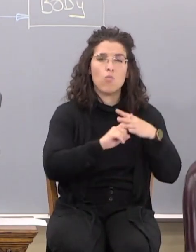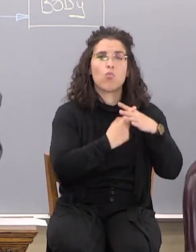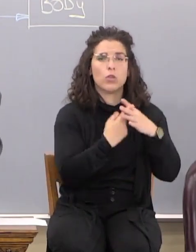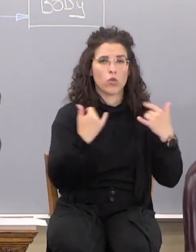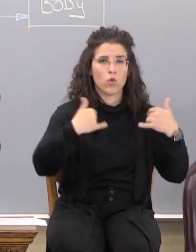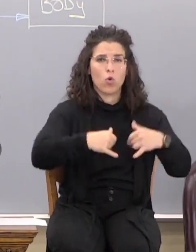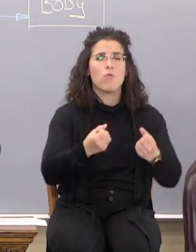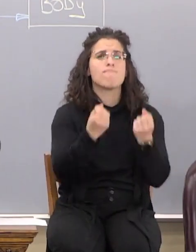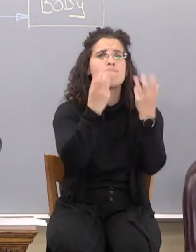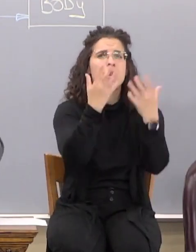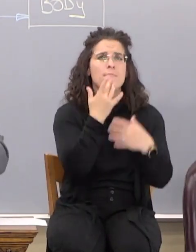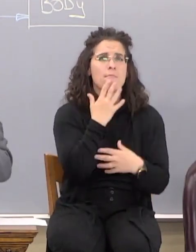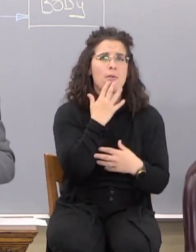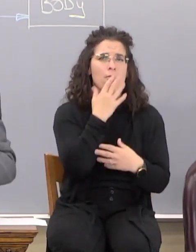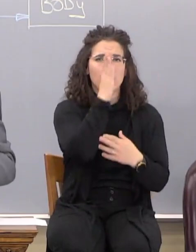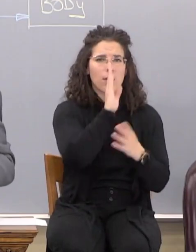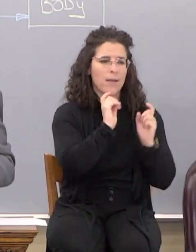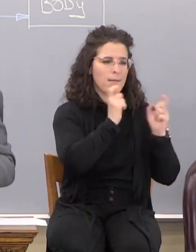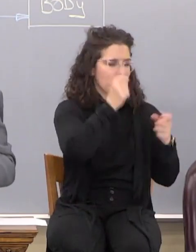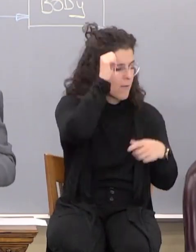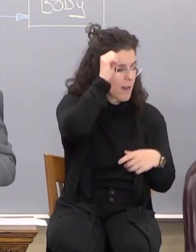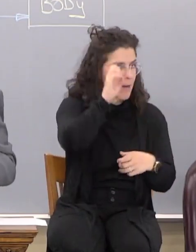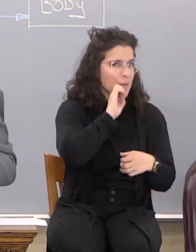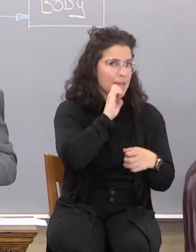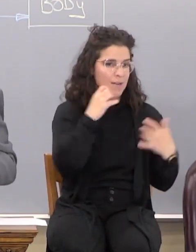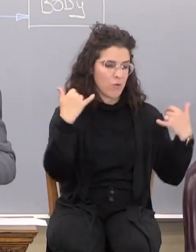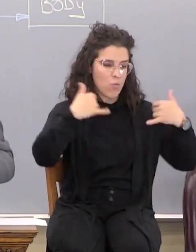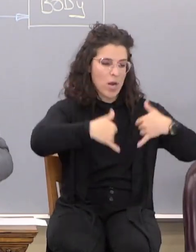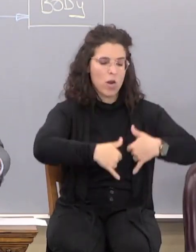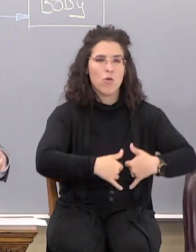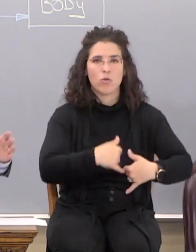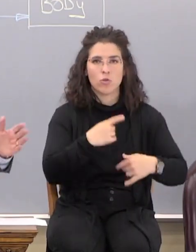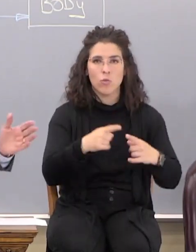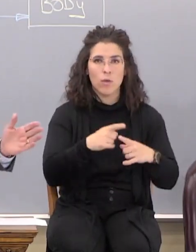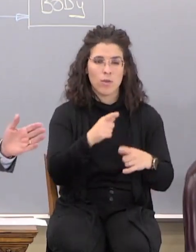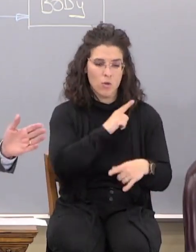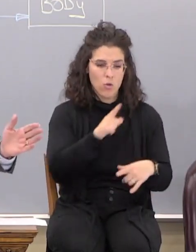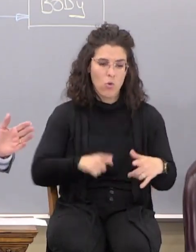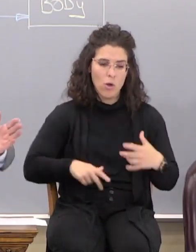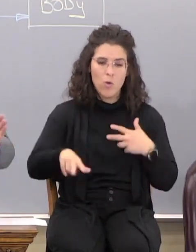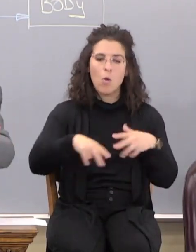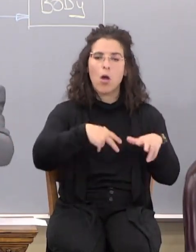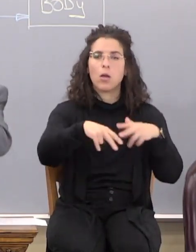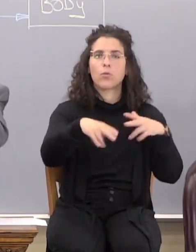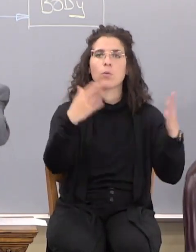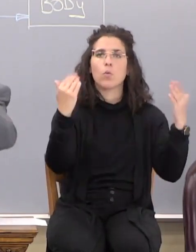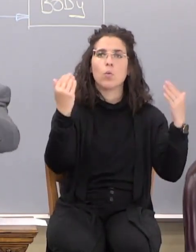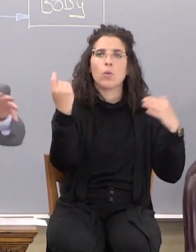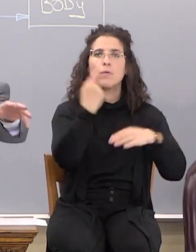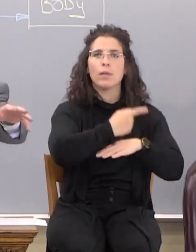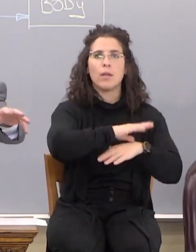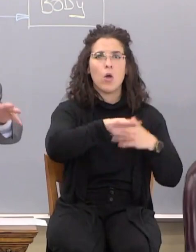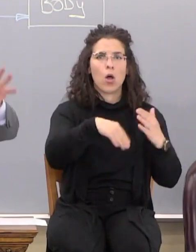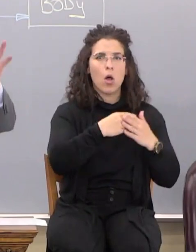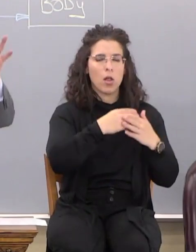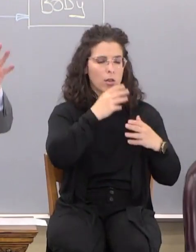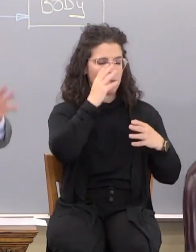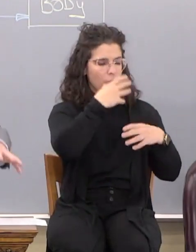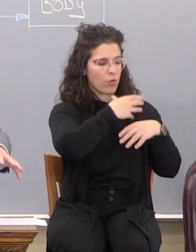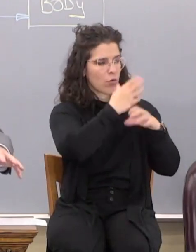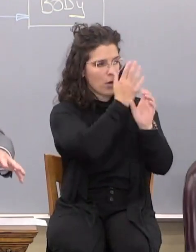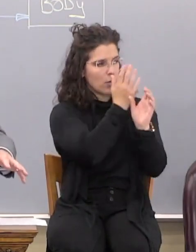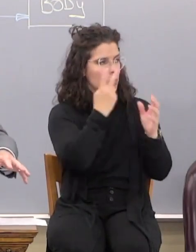coat of many colors God gave to Adam and Eve to wear. So that when the Lord walked with them in the cool of the day, all of creation saw the Lord in